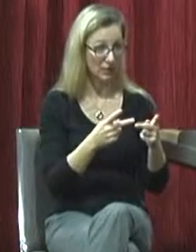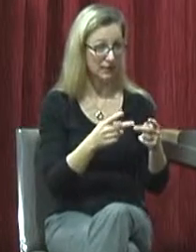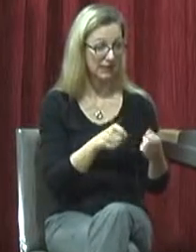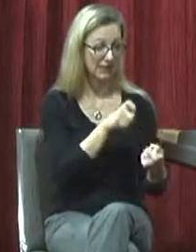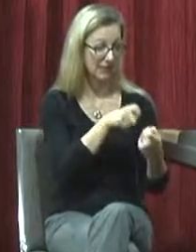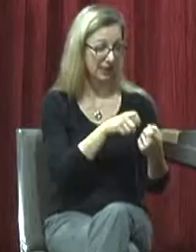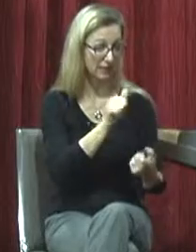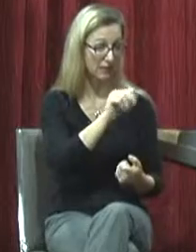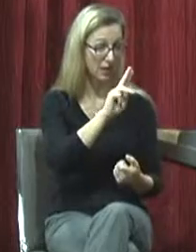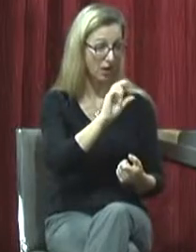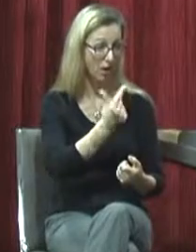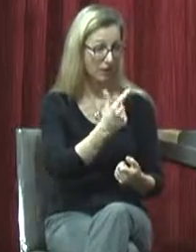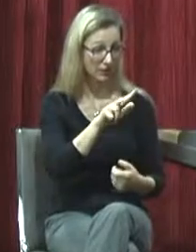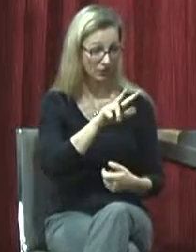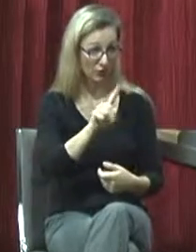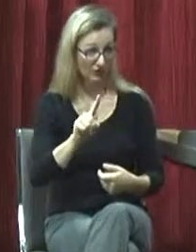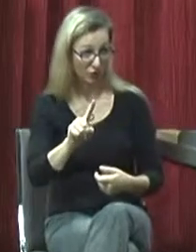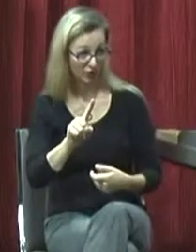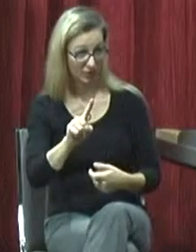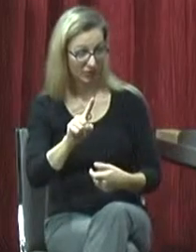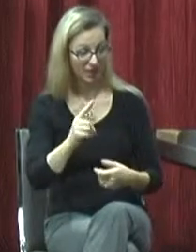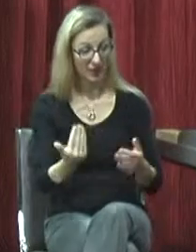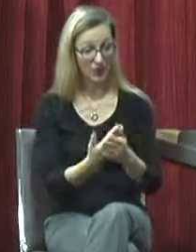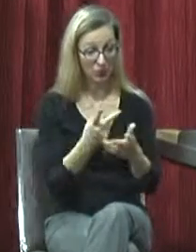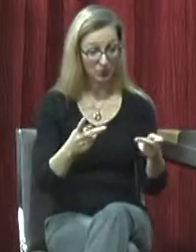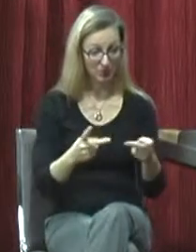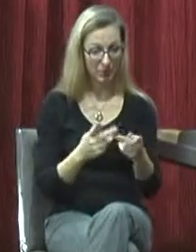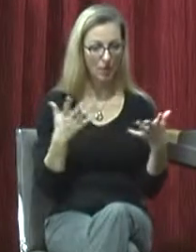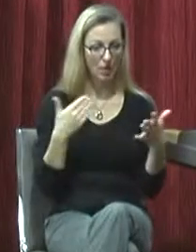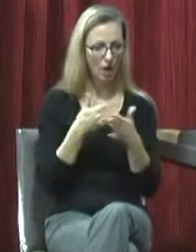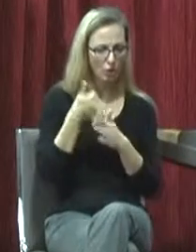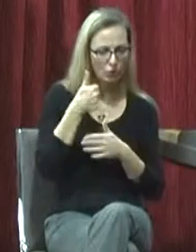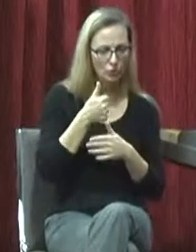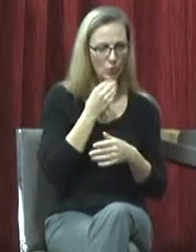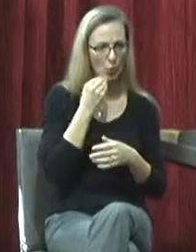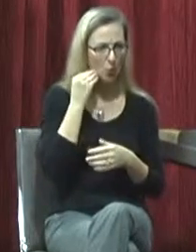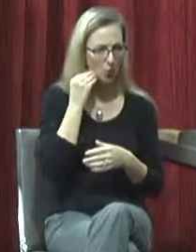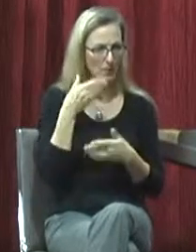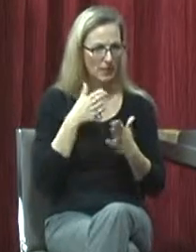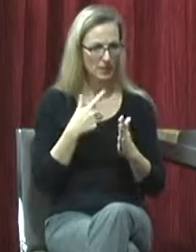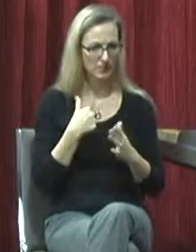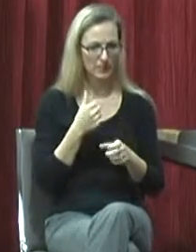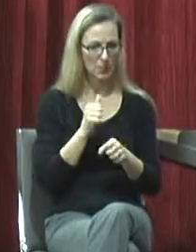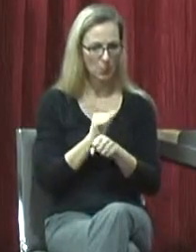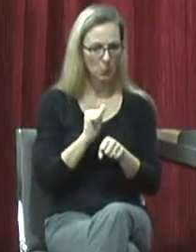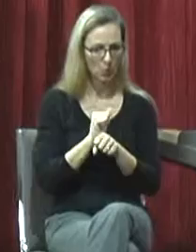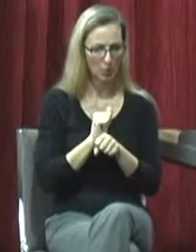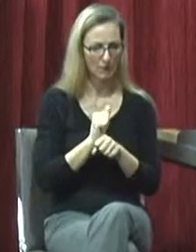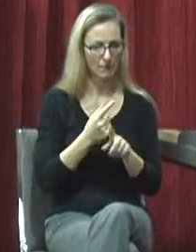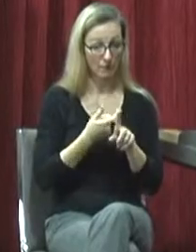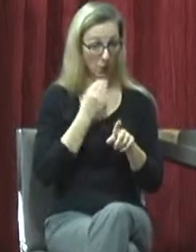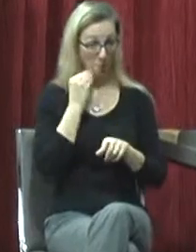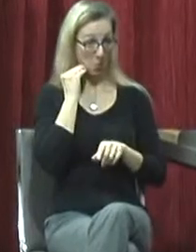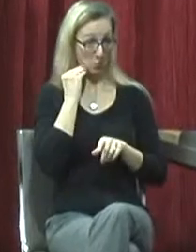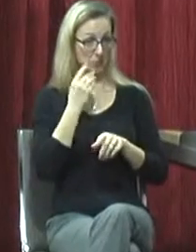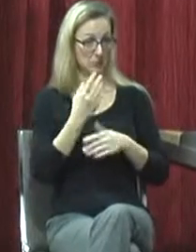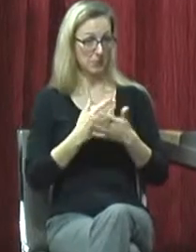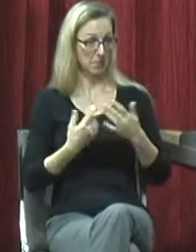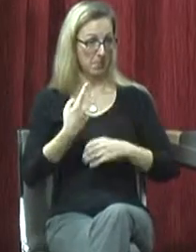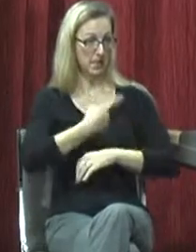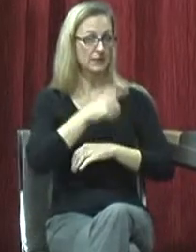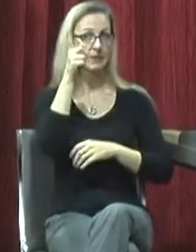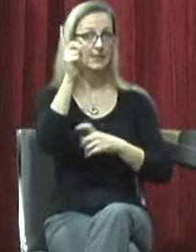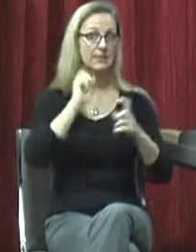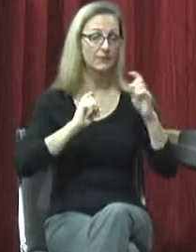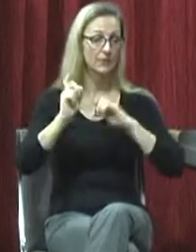31st. The new position is a lot closer to home and allows me to work remotely some days. He's granted